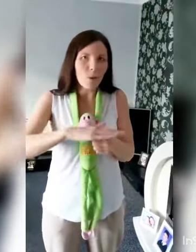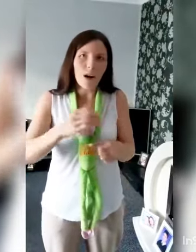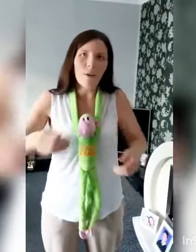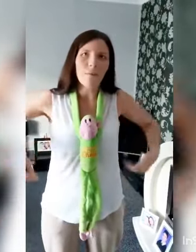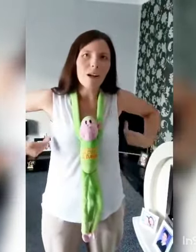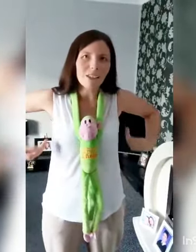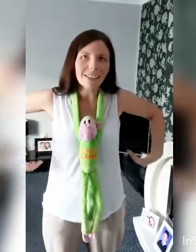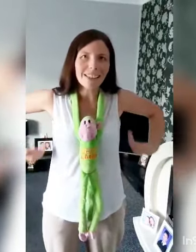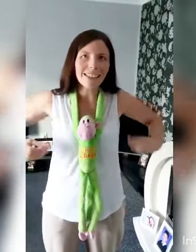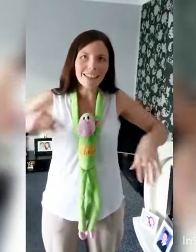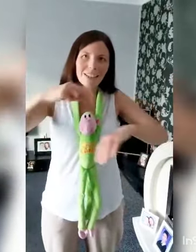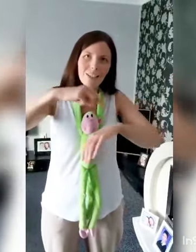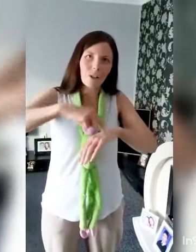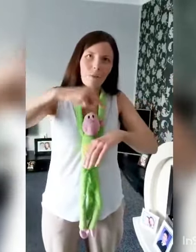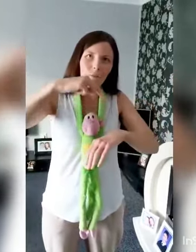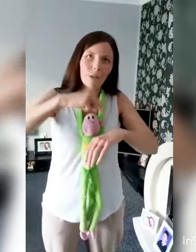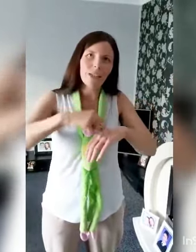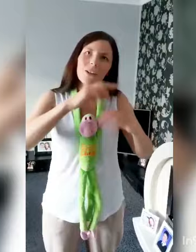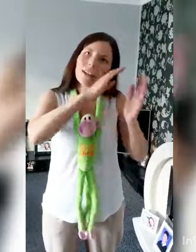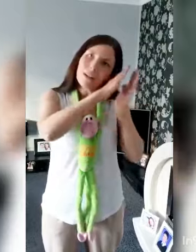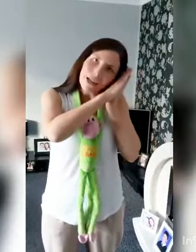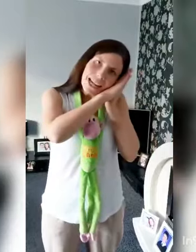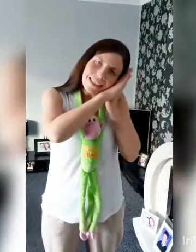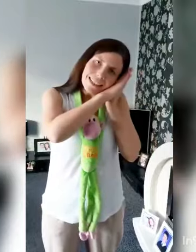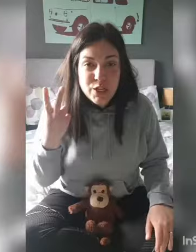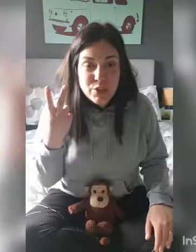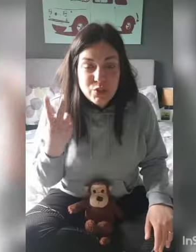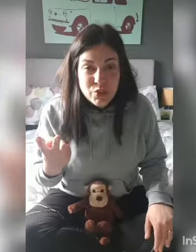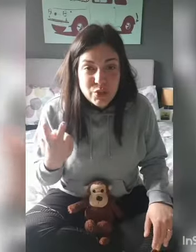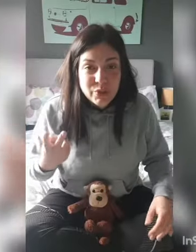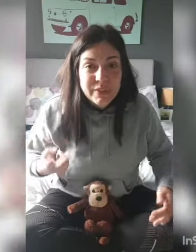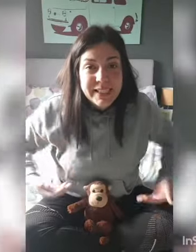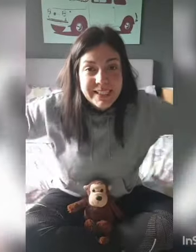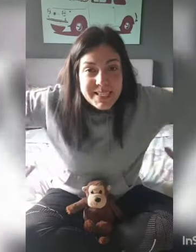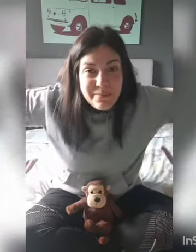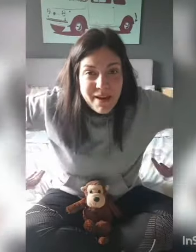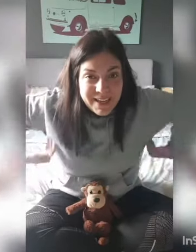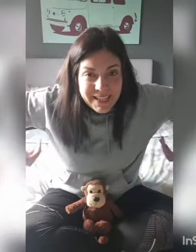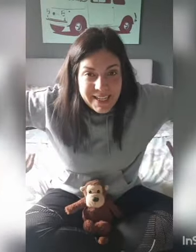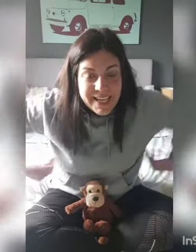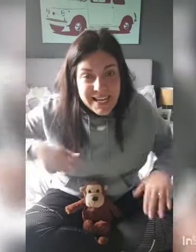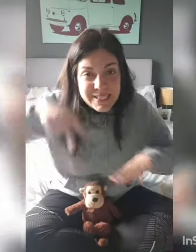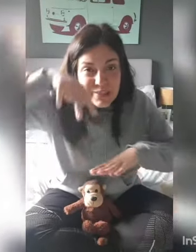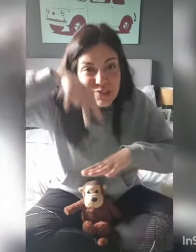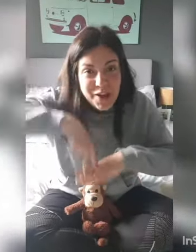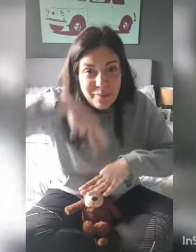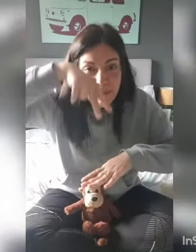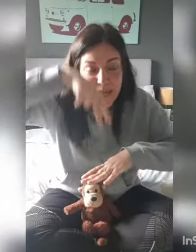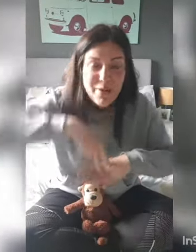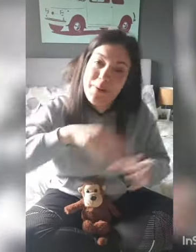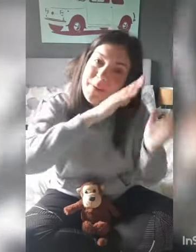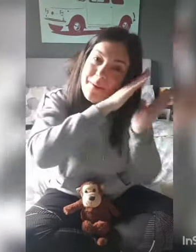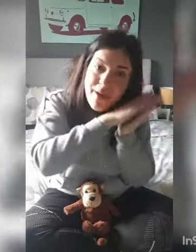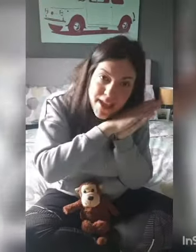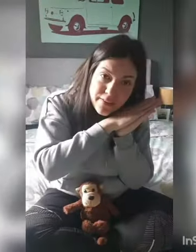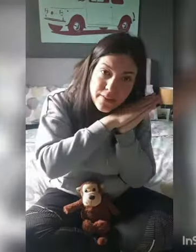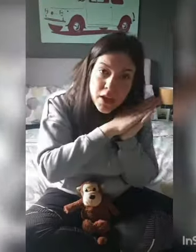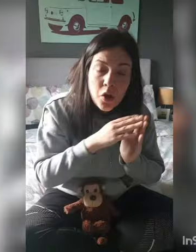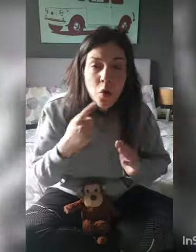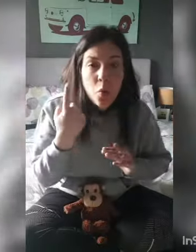more monkeys jumping on the bed. Two little monkeys jumping on the bed.